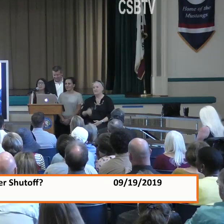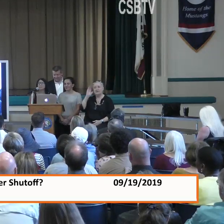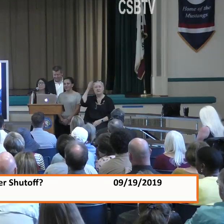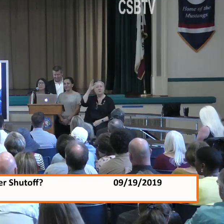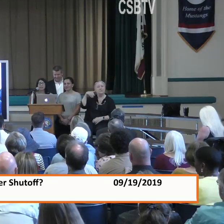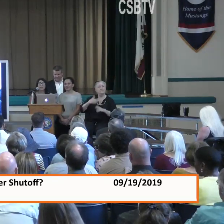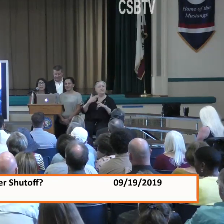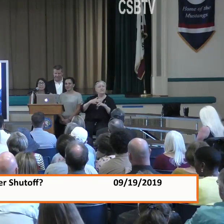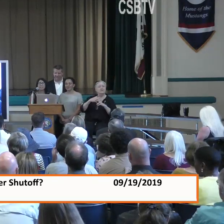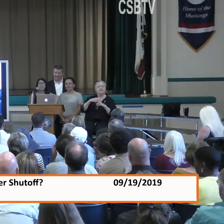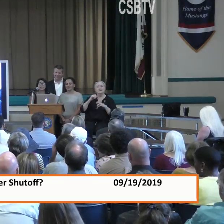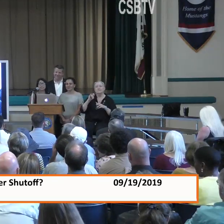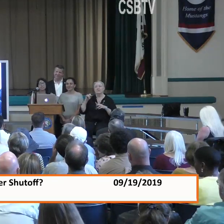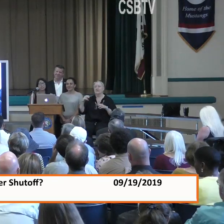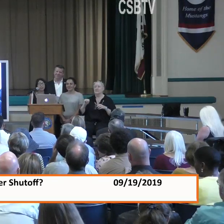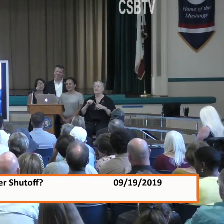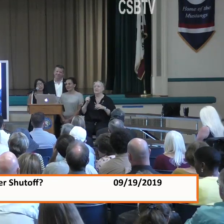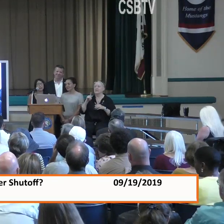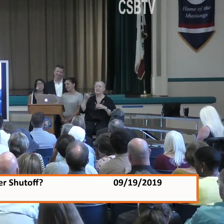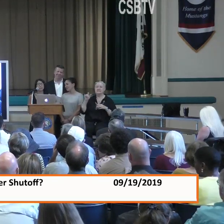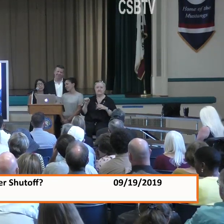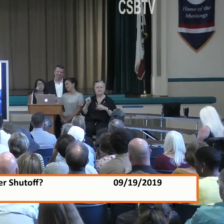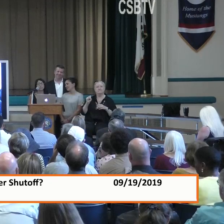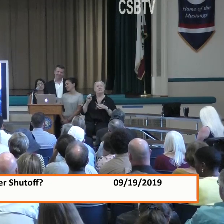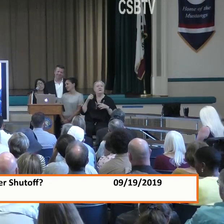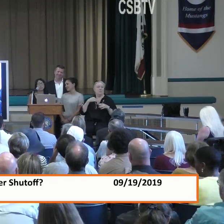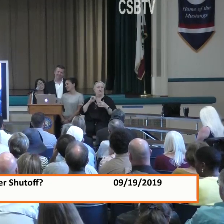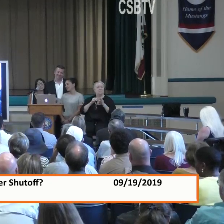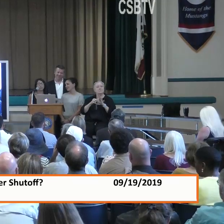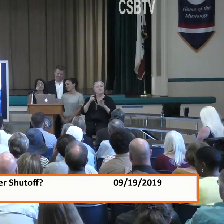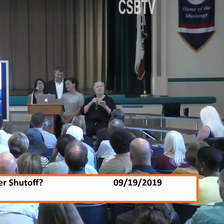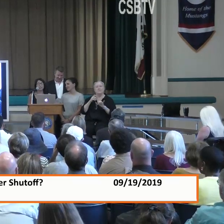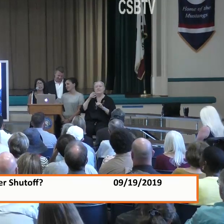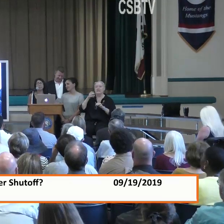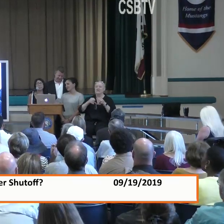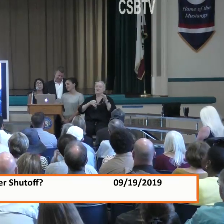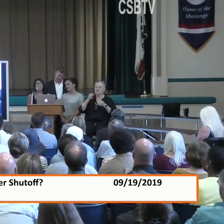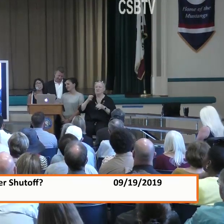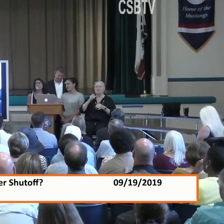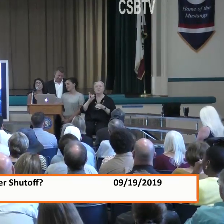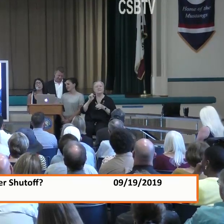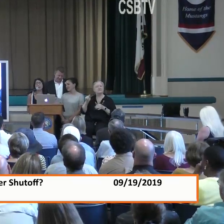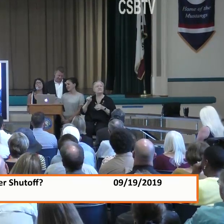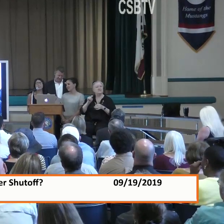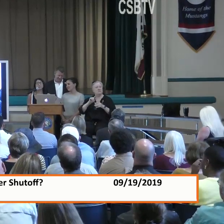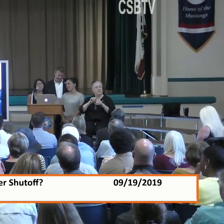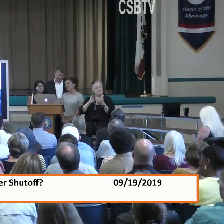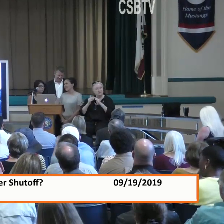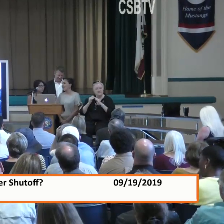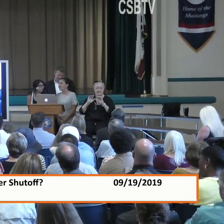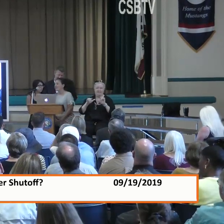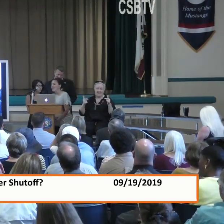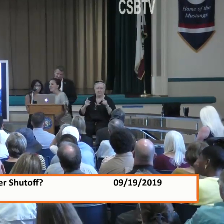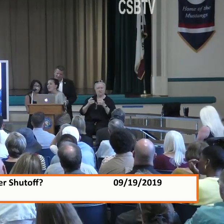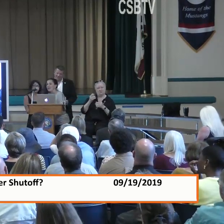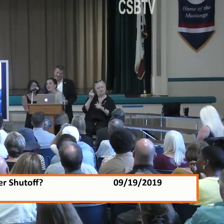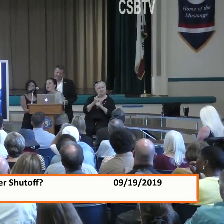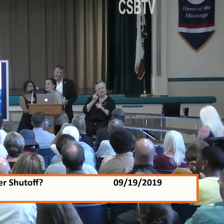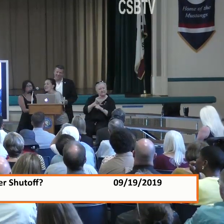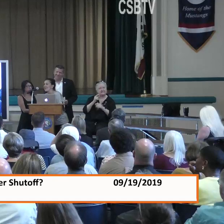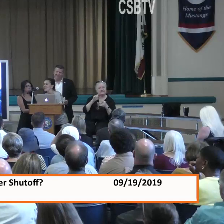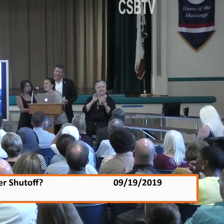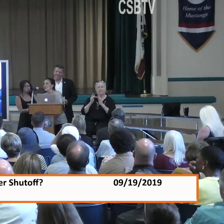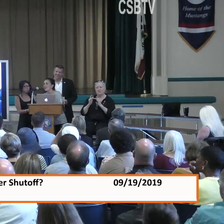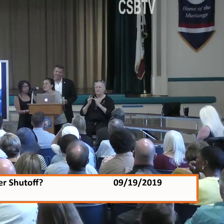Hello, my name is Simone and this is Alice, and we are interpreters from the Just Communities Language Justice Network. Hola,